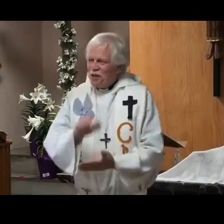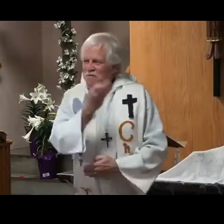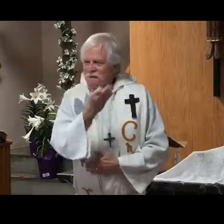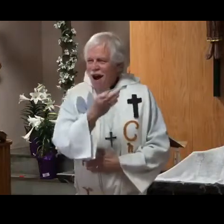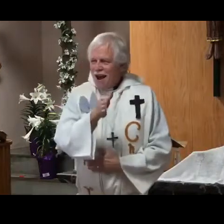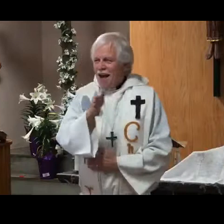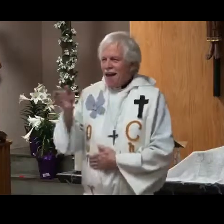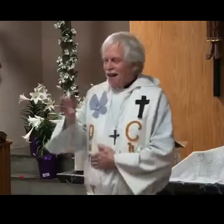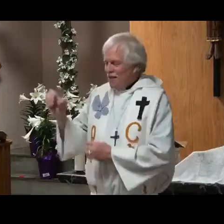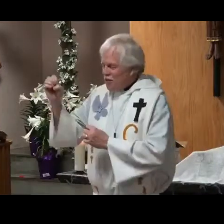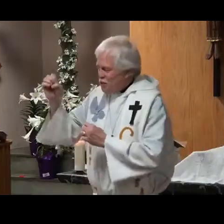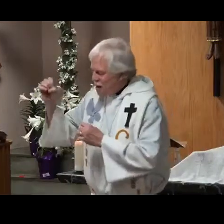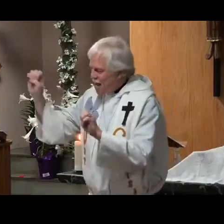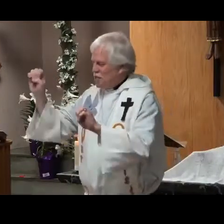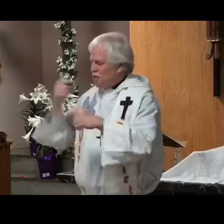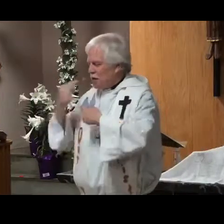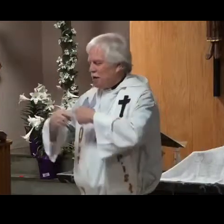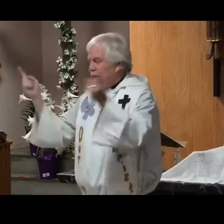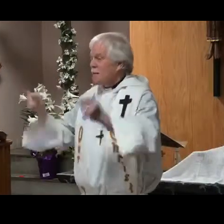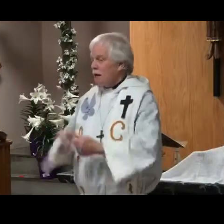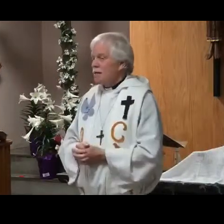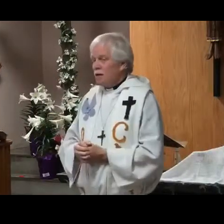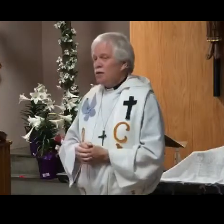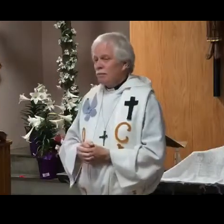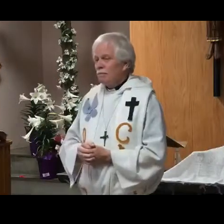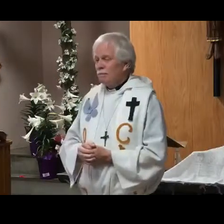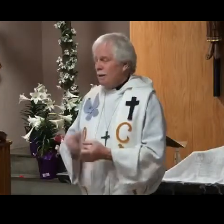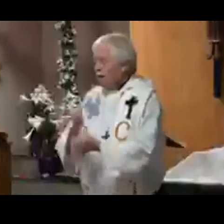That's the Good Friday to Easter